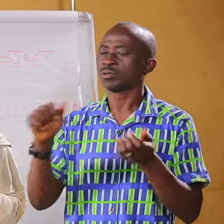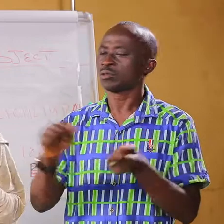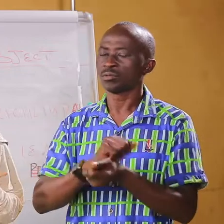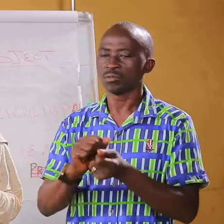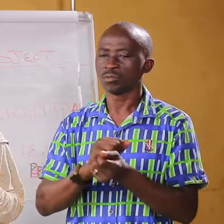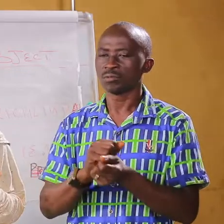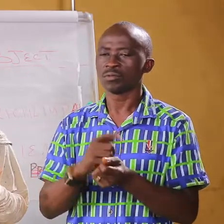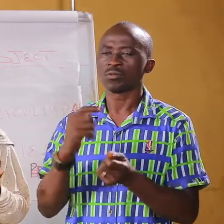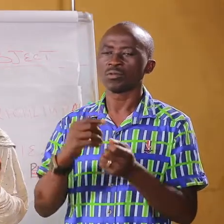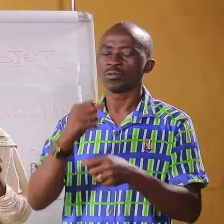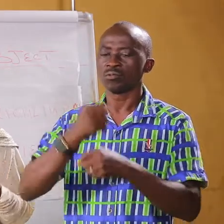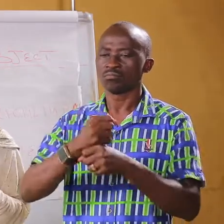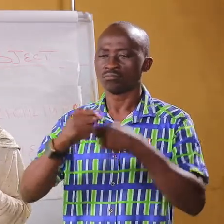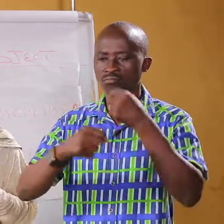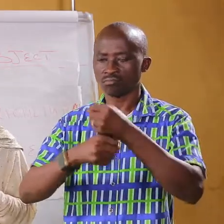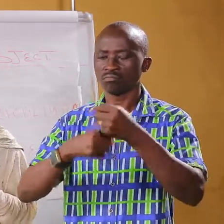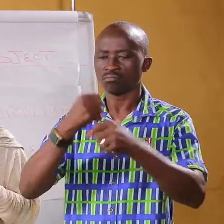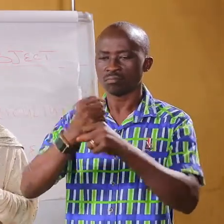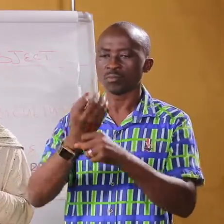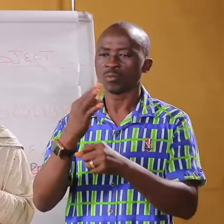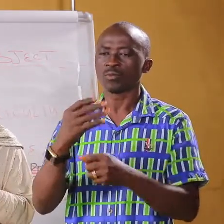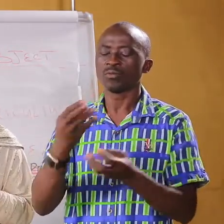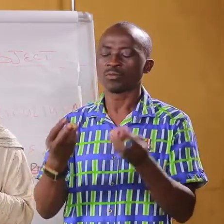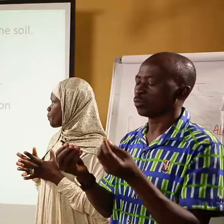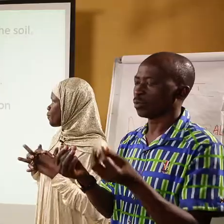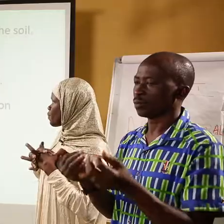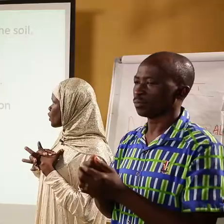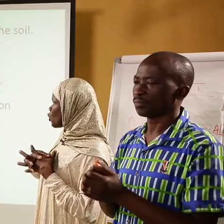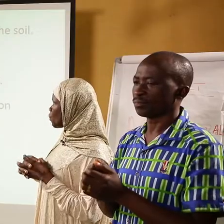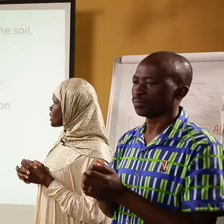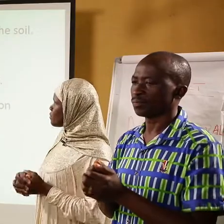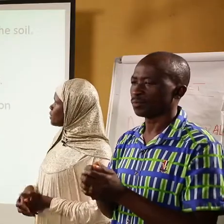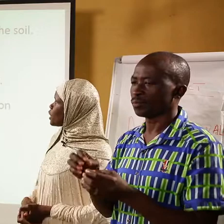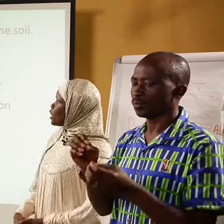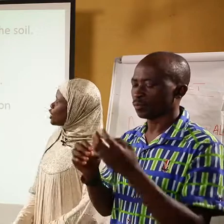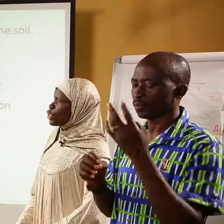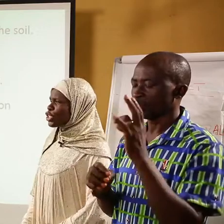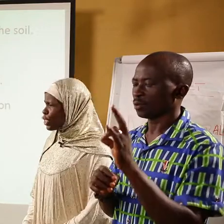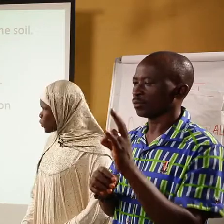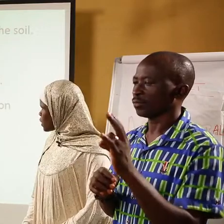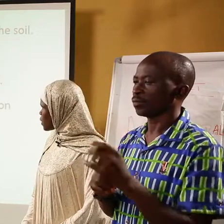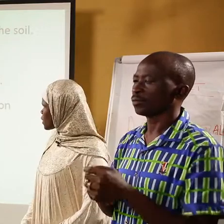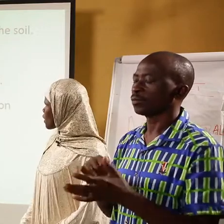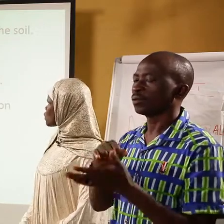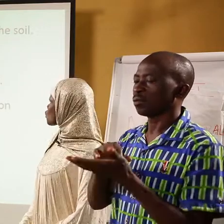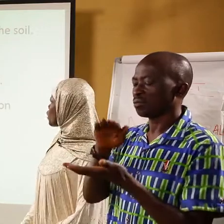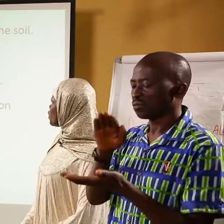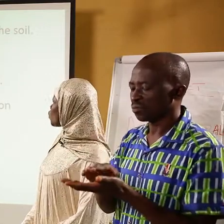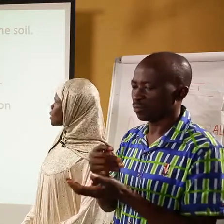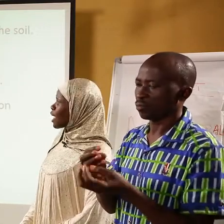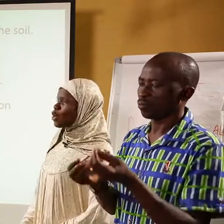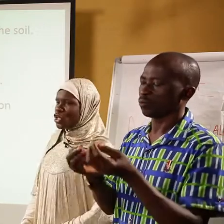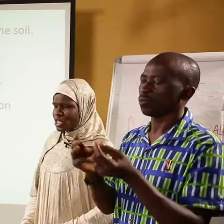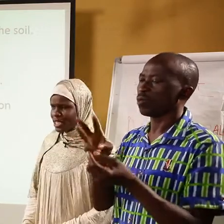destroys the structure, the physical structure of the soil. Number 7, it reduces the